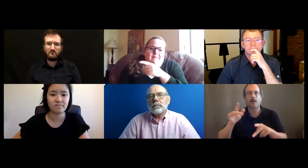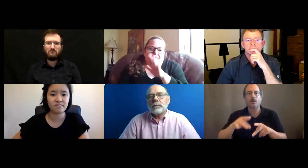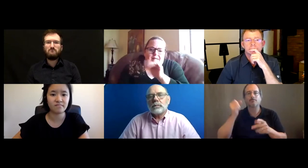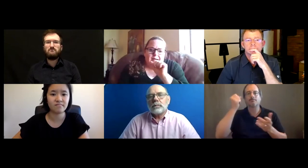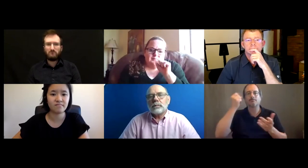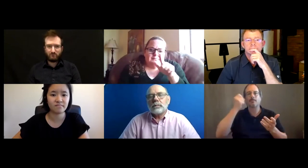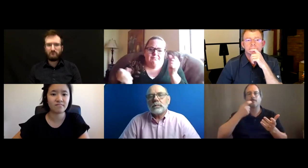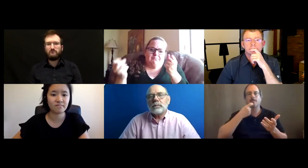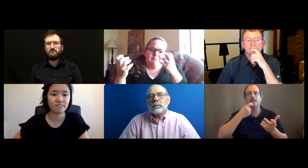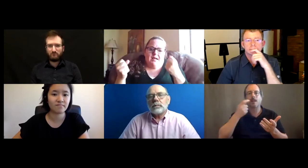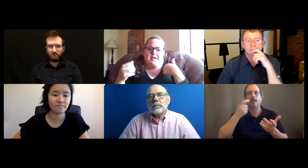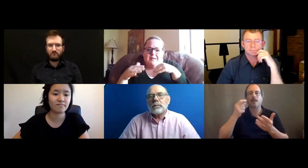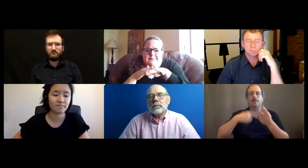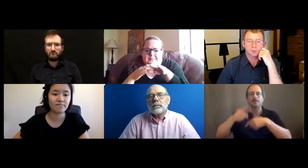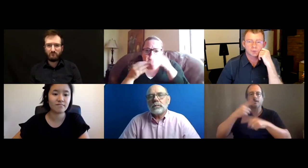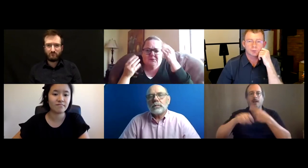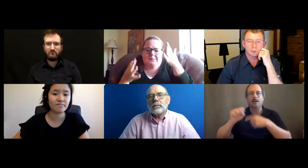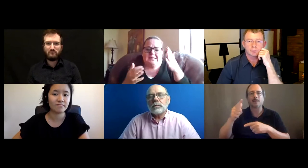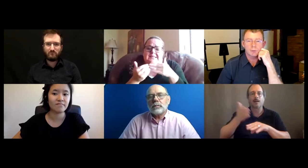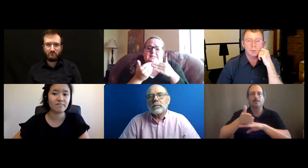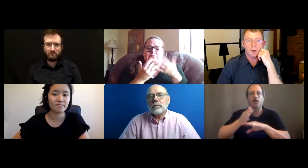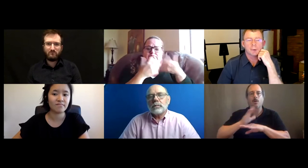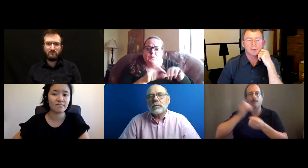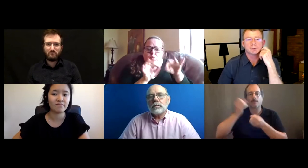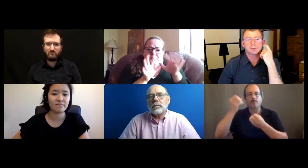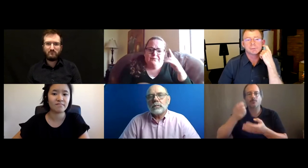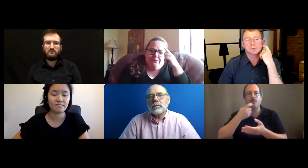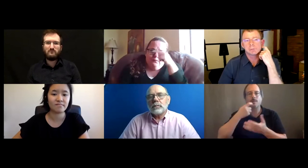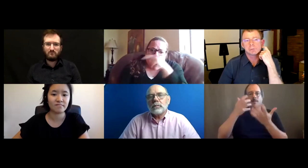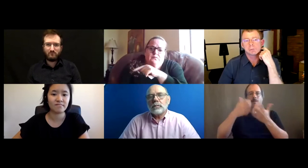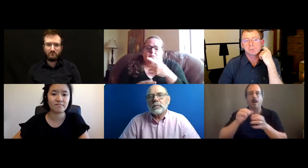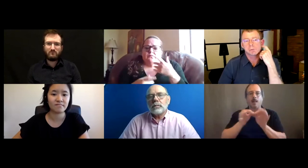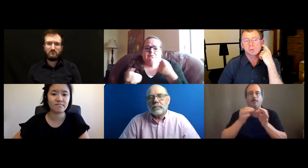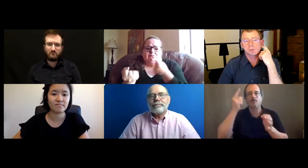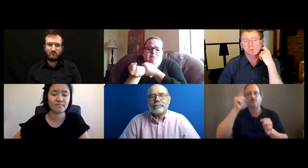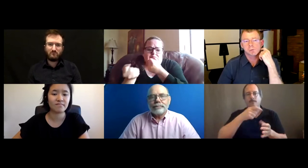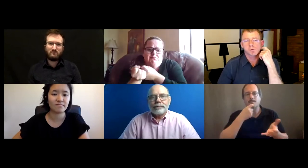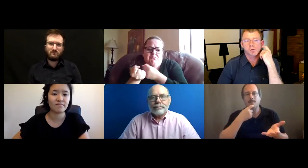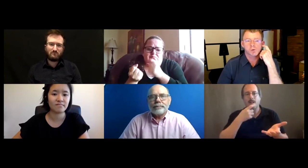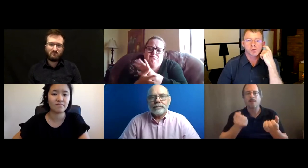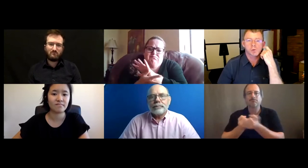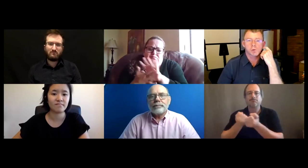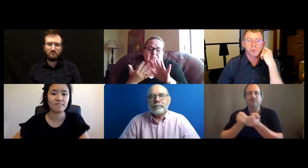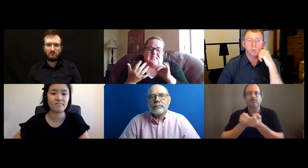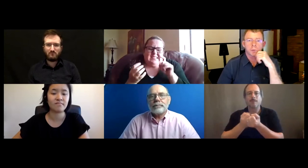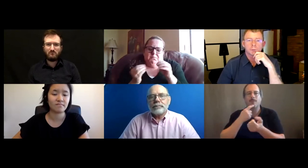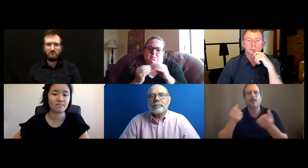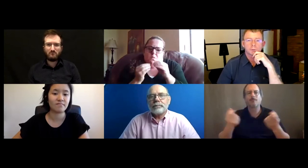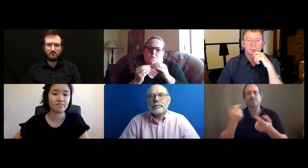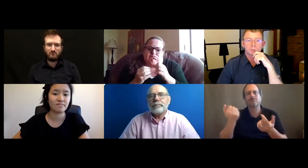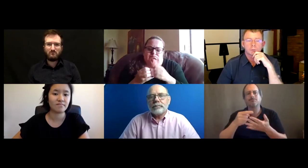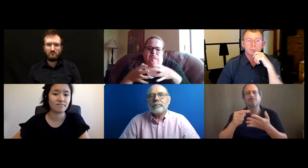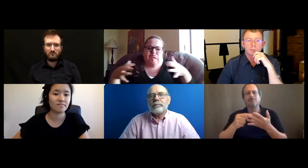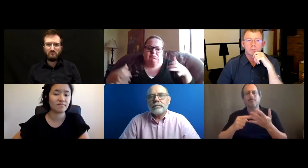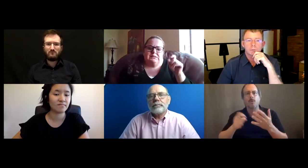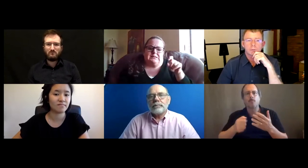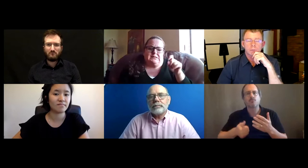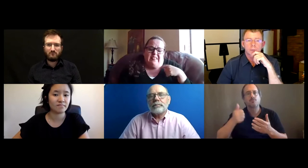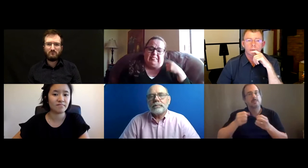They're going to understand what it's like working with someone who is deaf or deafblind. They're able to provide support to